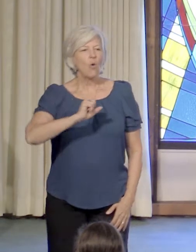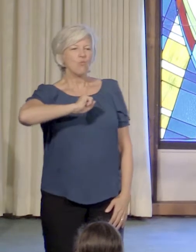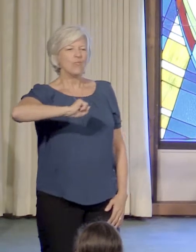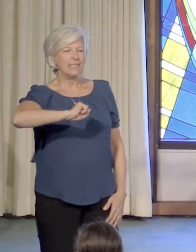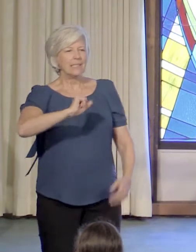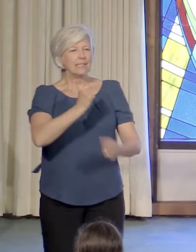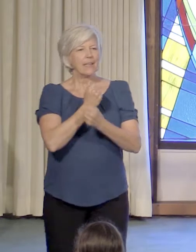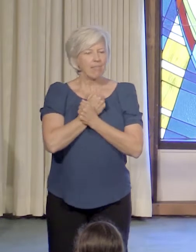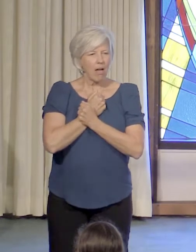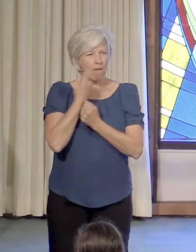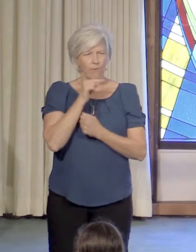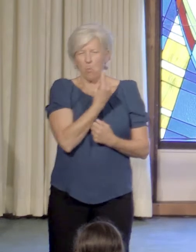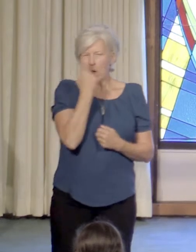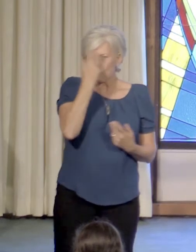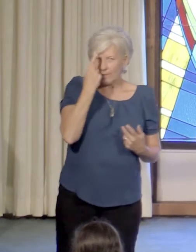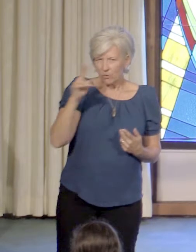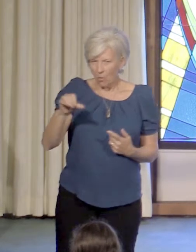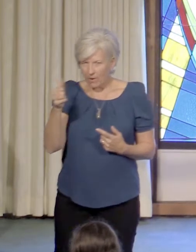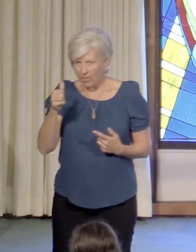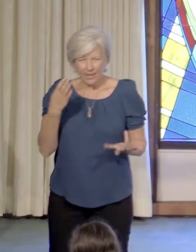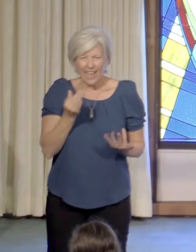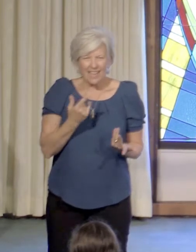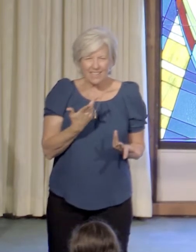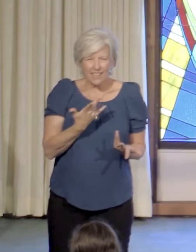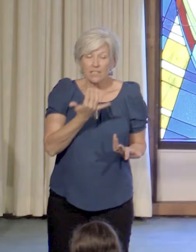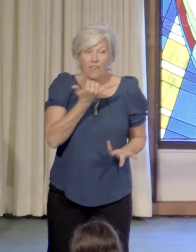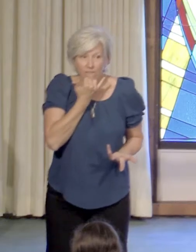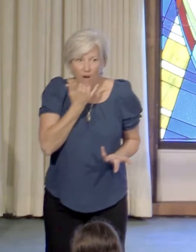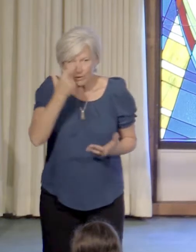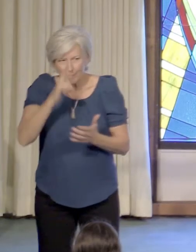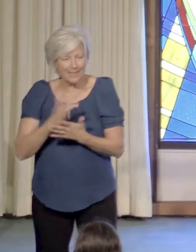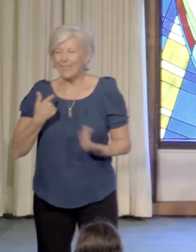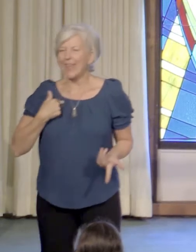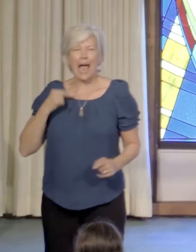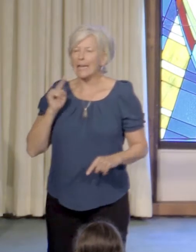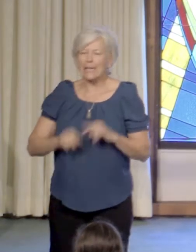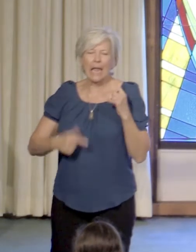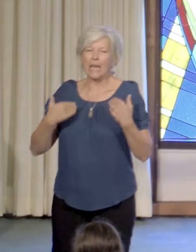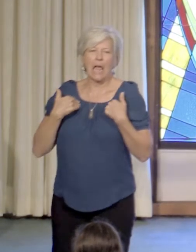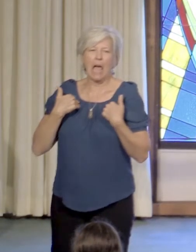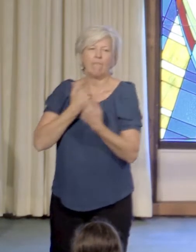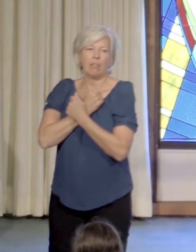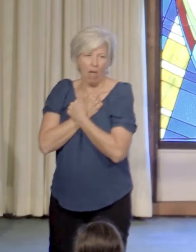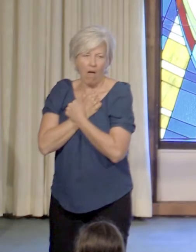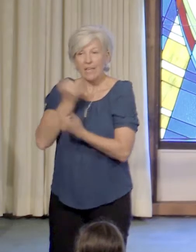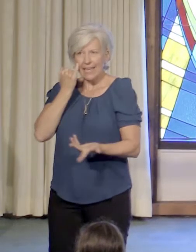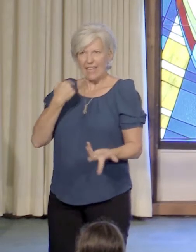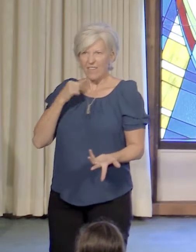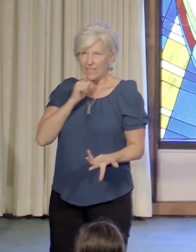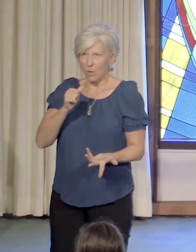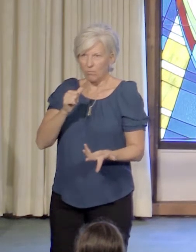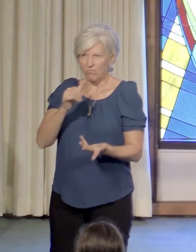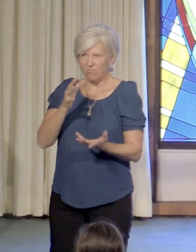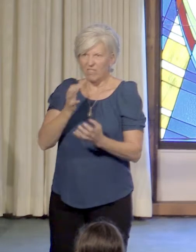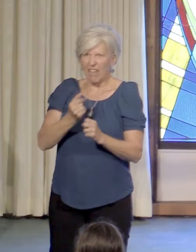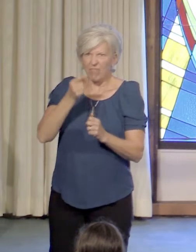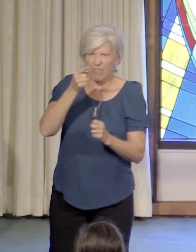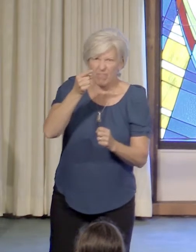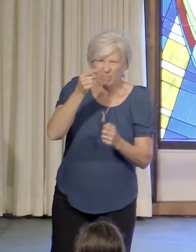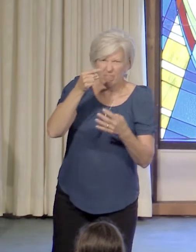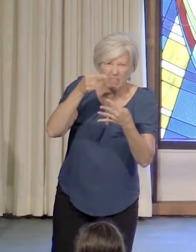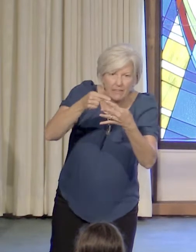or another. It has this false belief that I can't have love if I don't get this